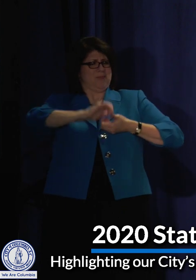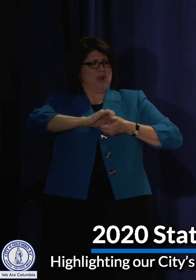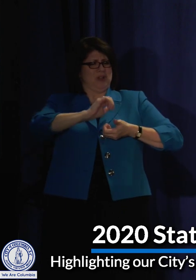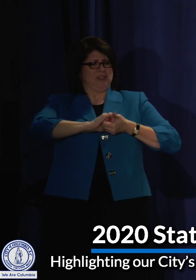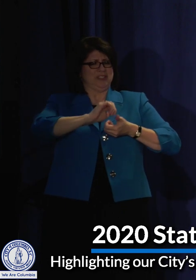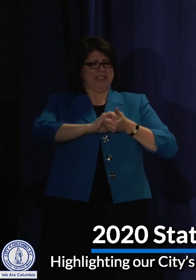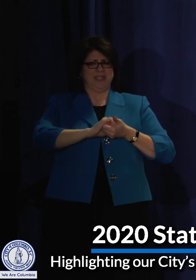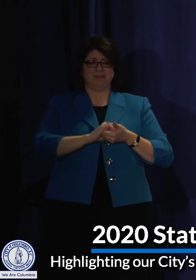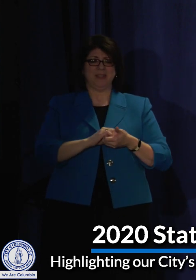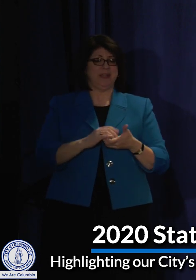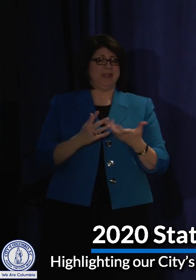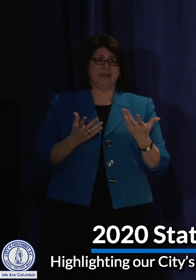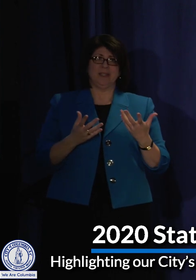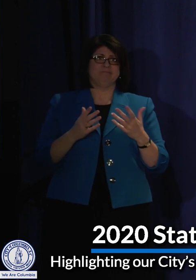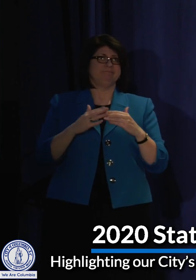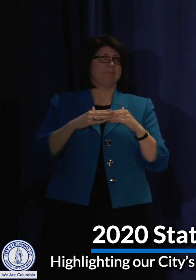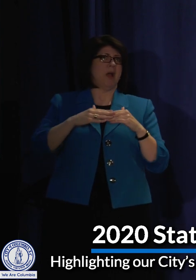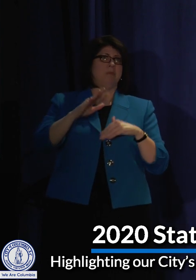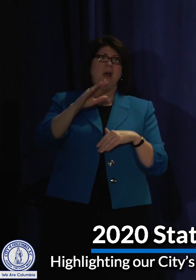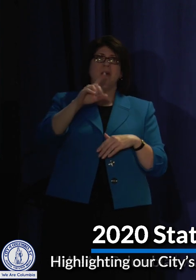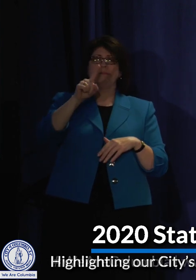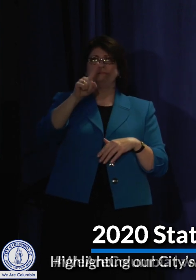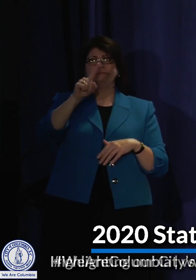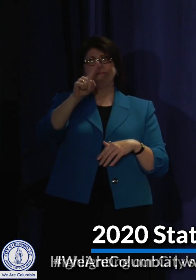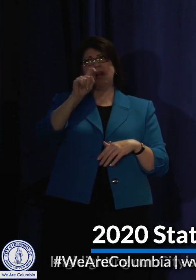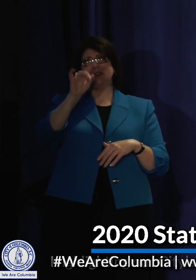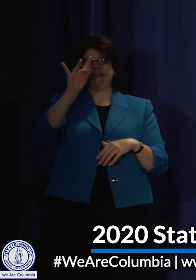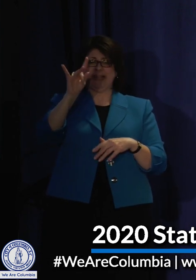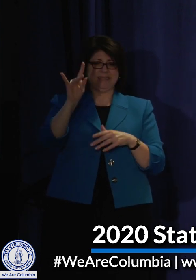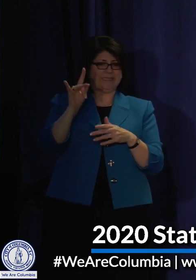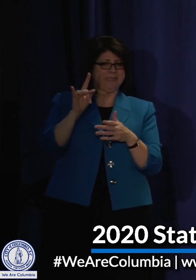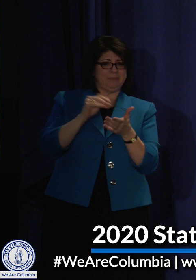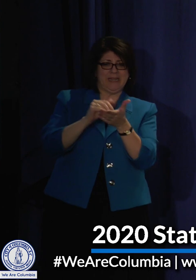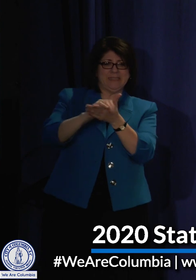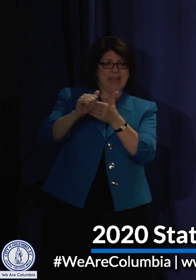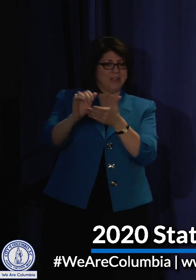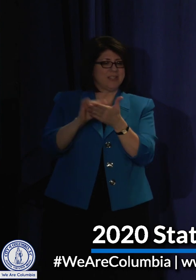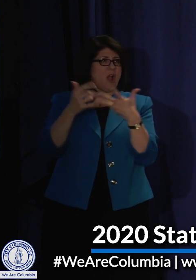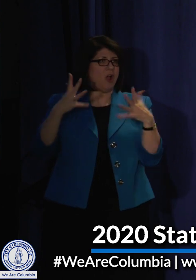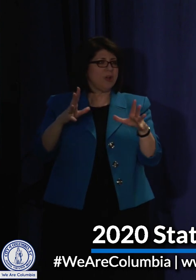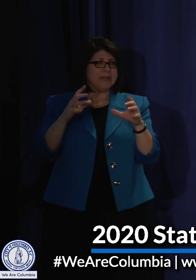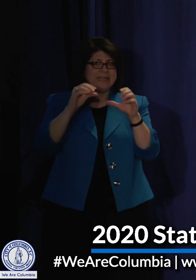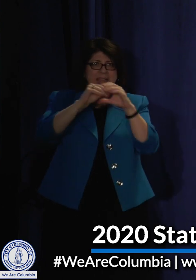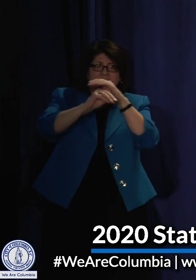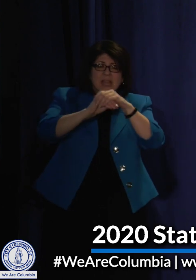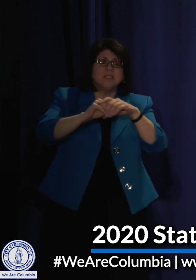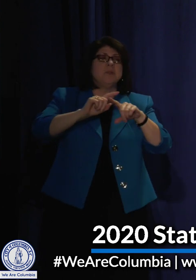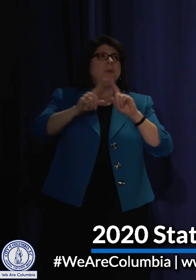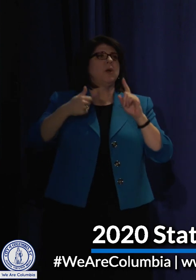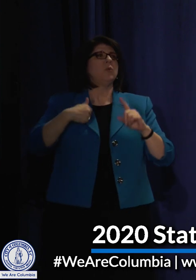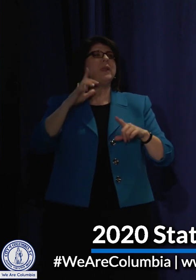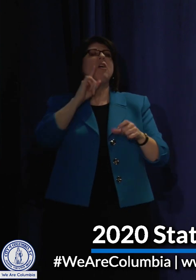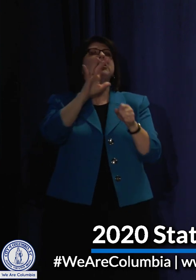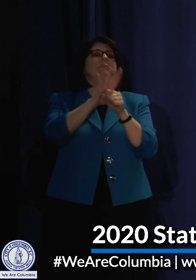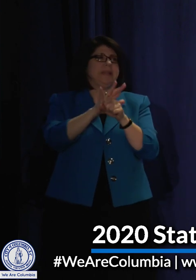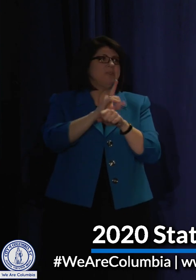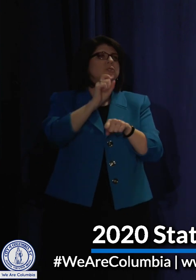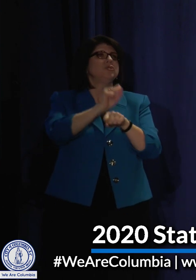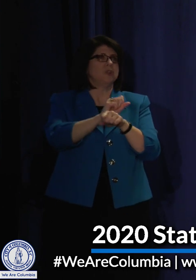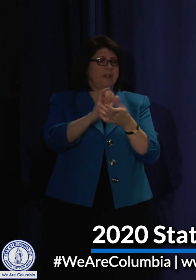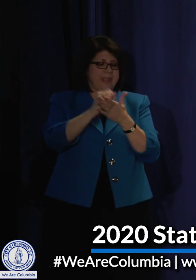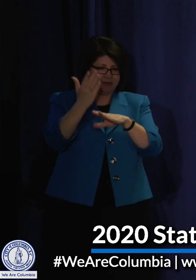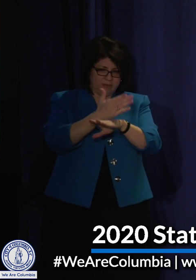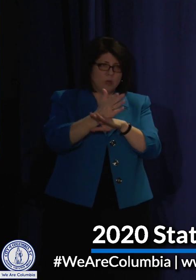the $18 or $20 million that we invest in it. It will change our city, and we are committed to making that happen